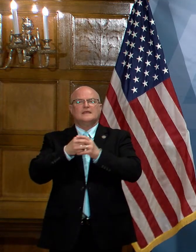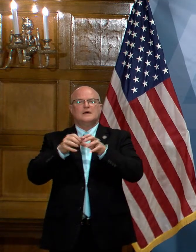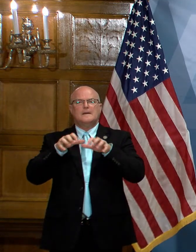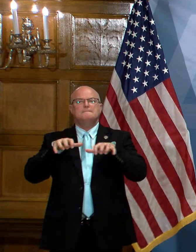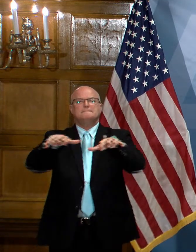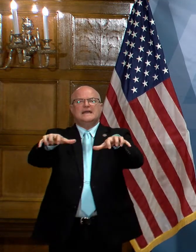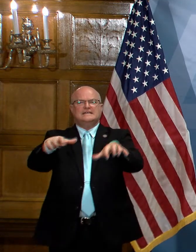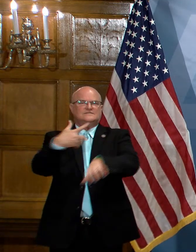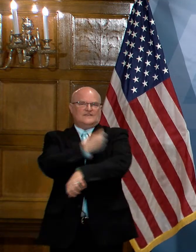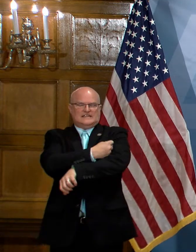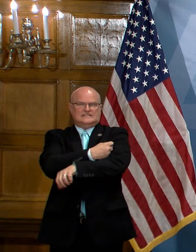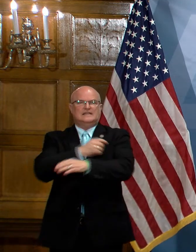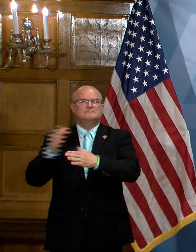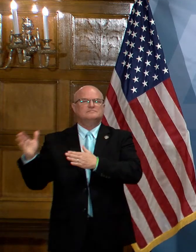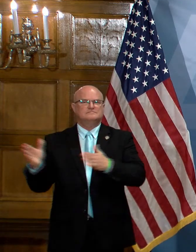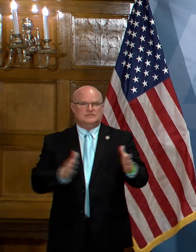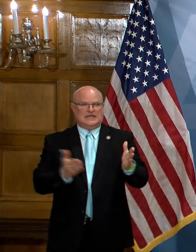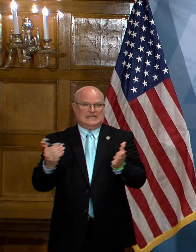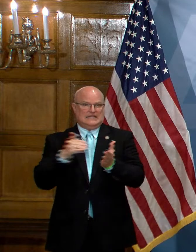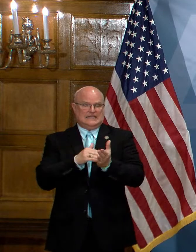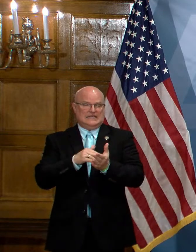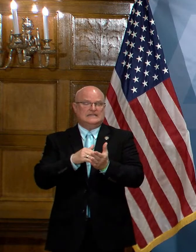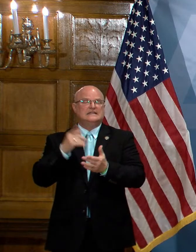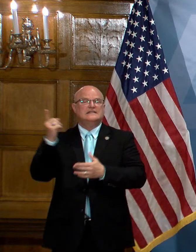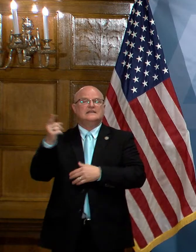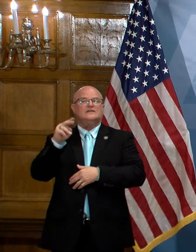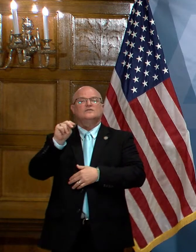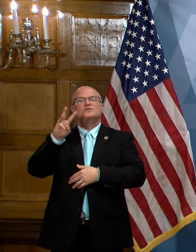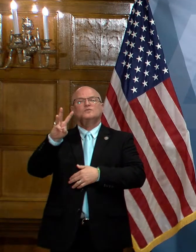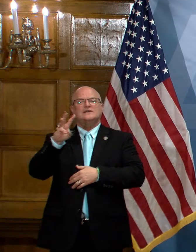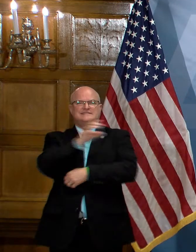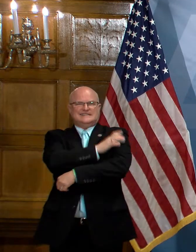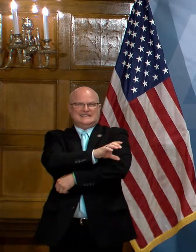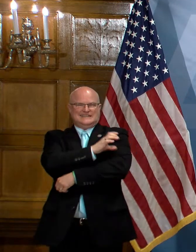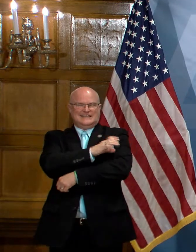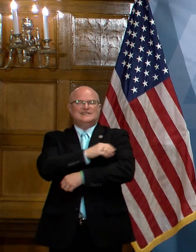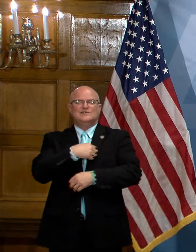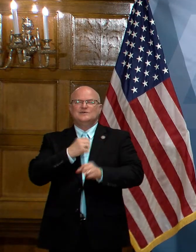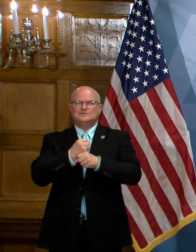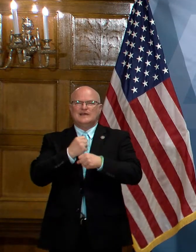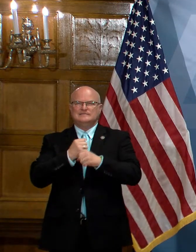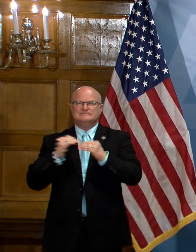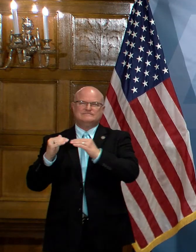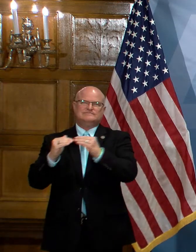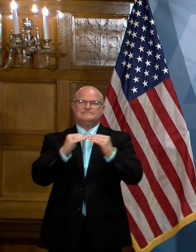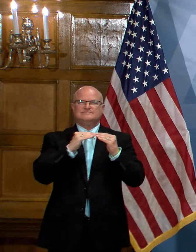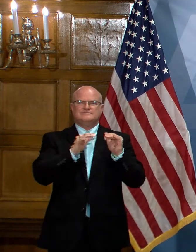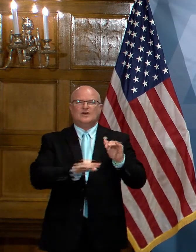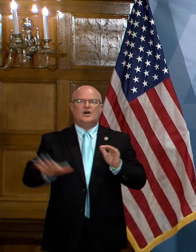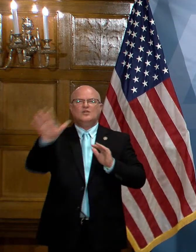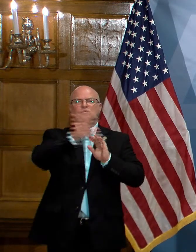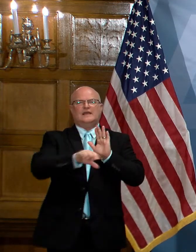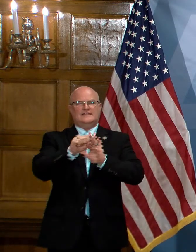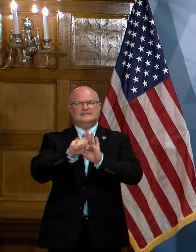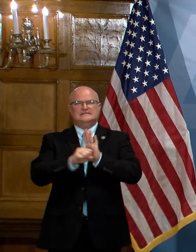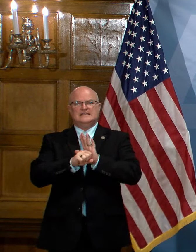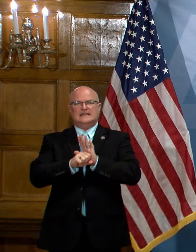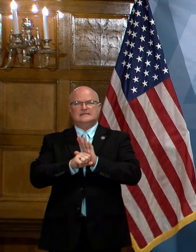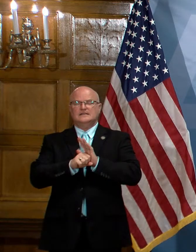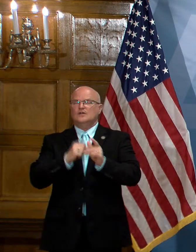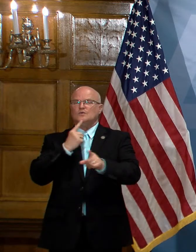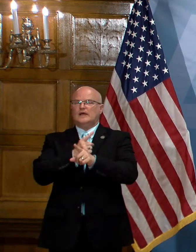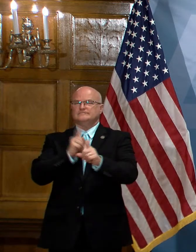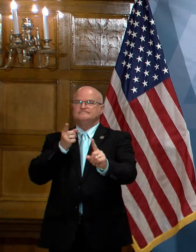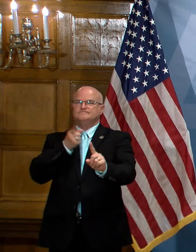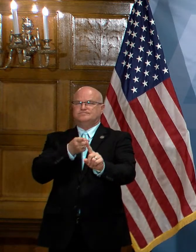vaccination clinic planned again, and so we're trying to make up for that and equalize that across the state. So he was right on